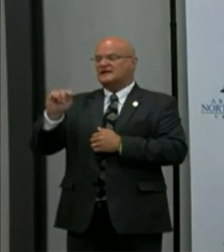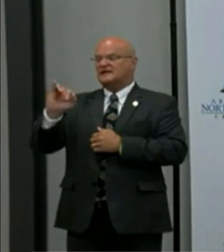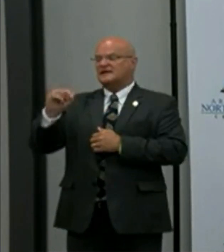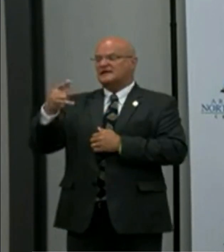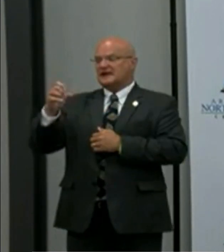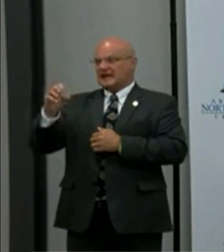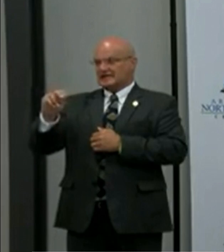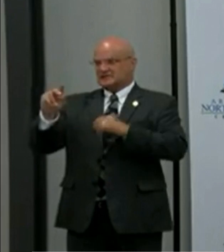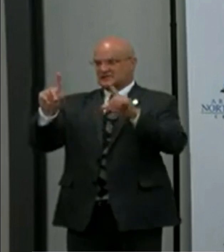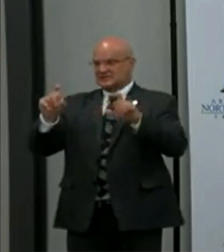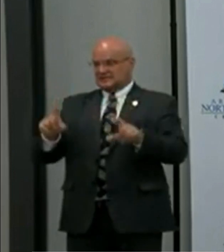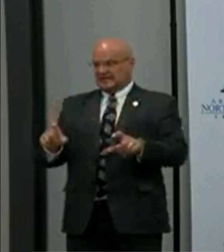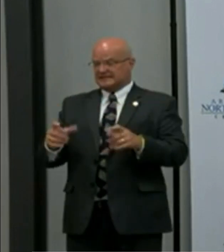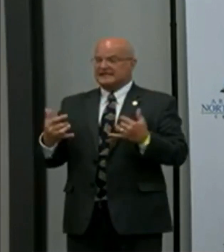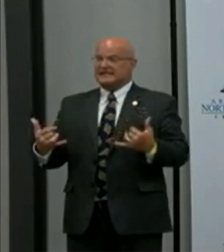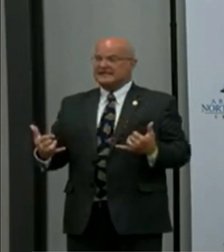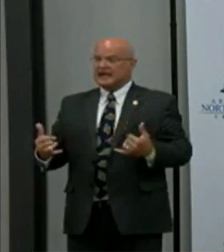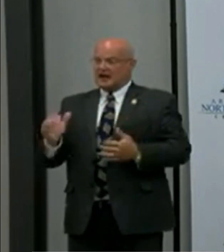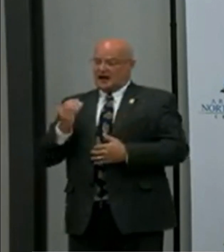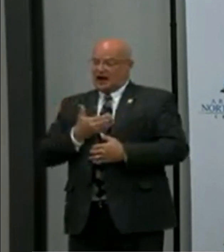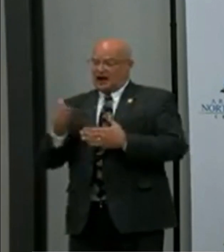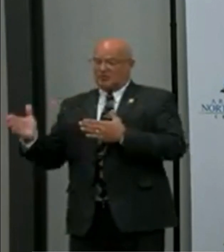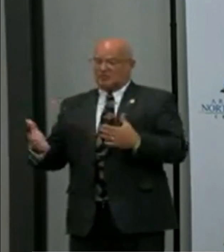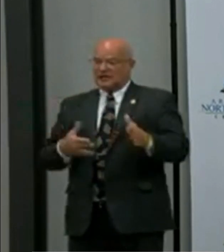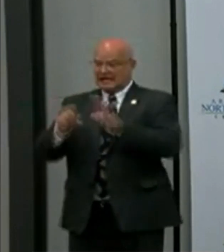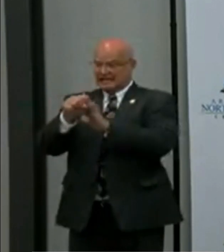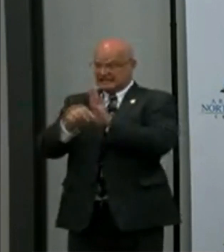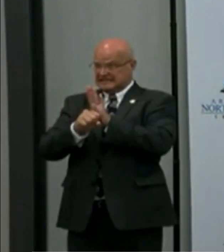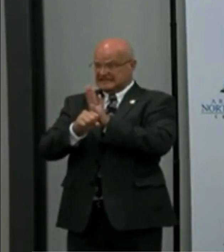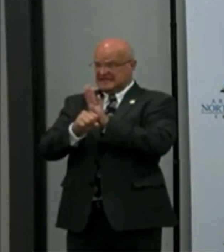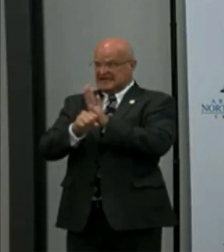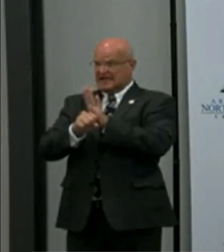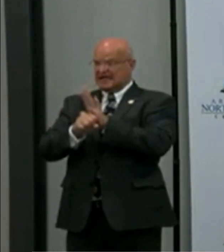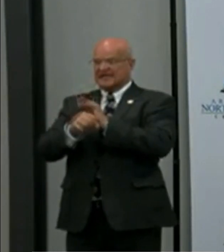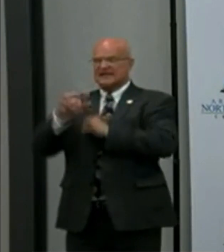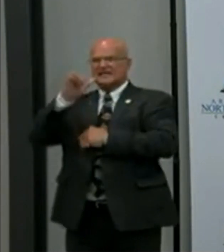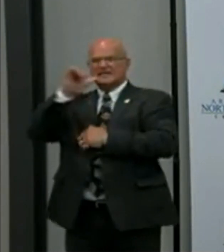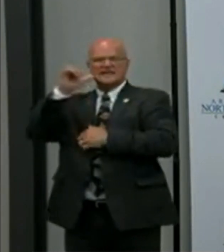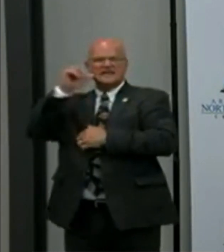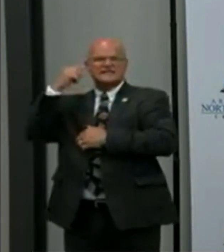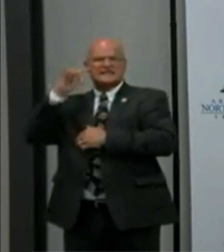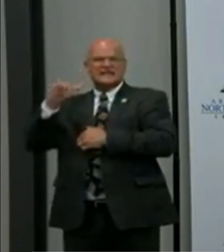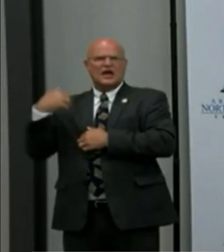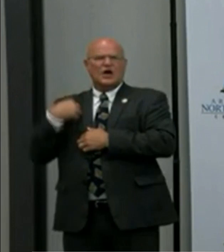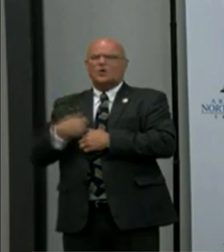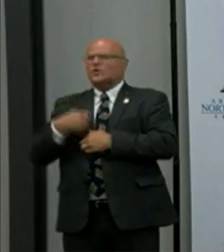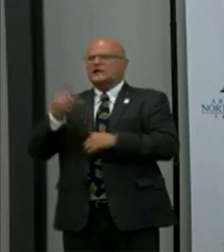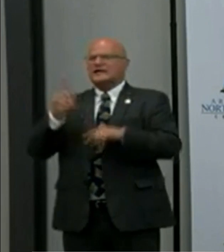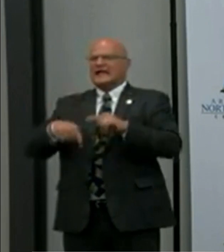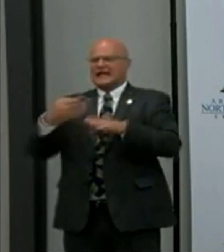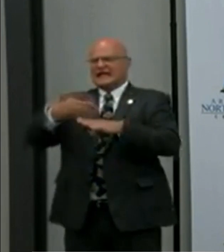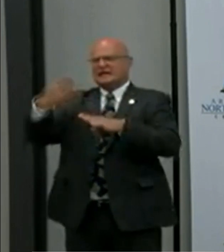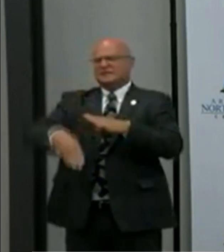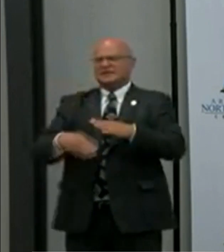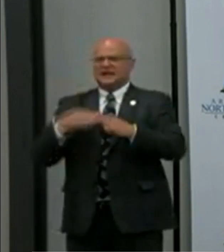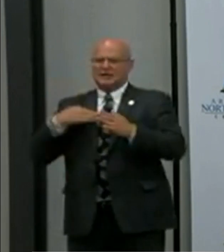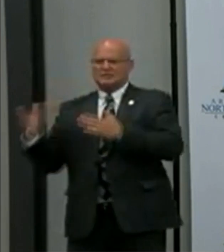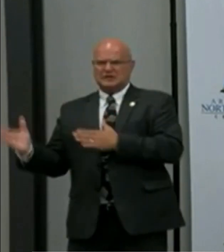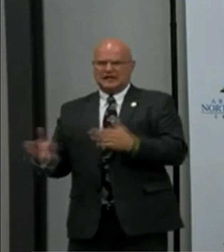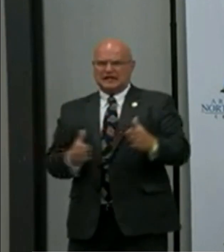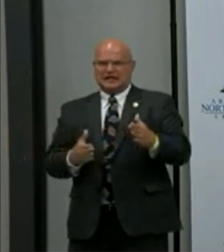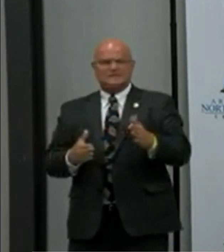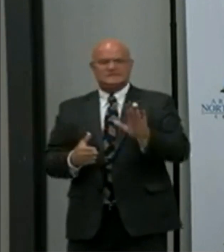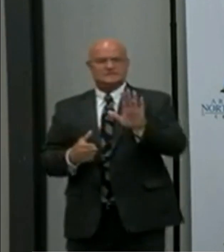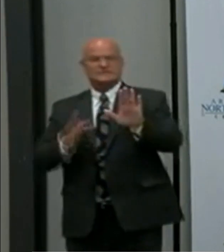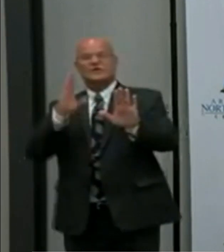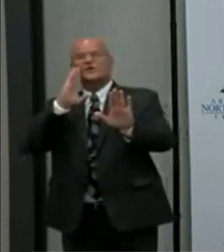Now, in reference to our plan as a state, yesterday it sounded like, we're not going to be able to complete our strategy, and we